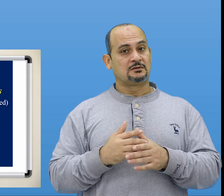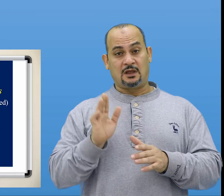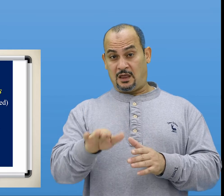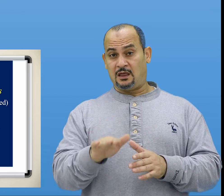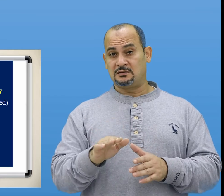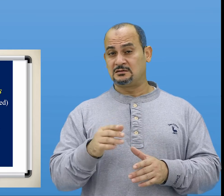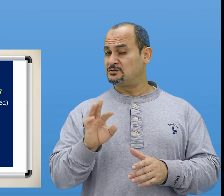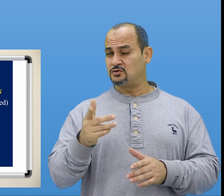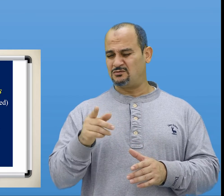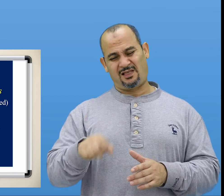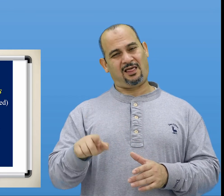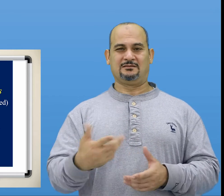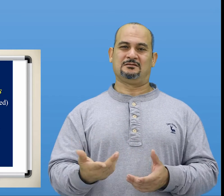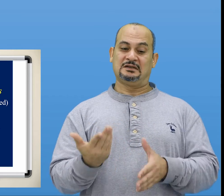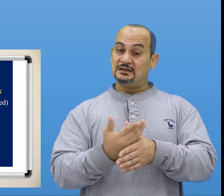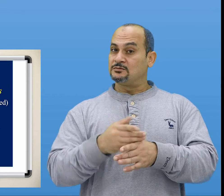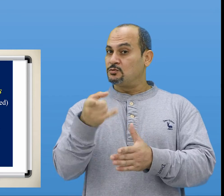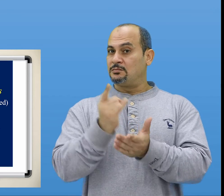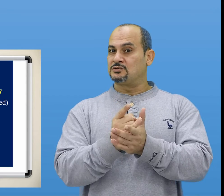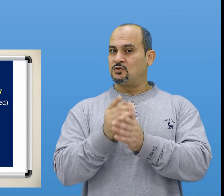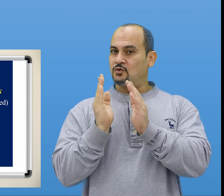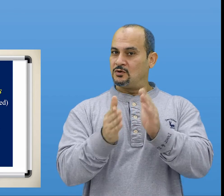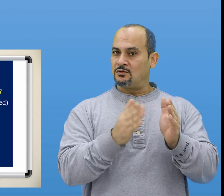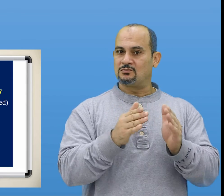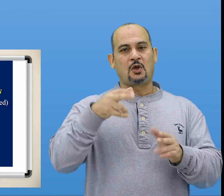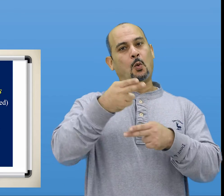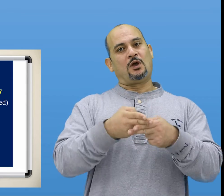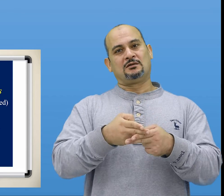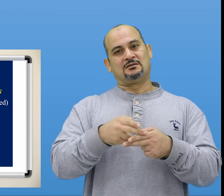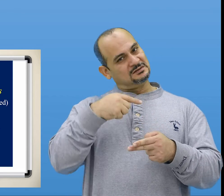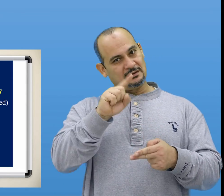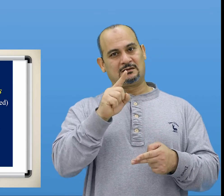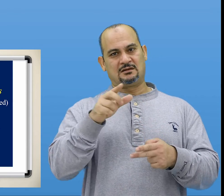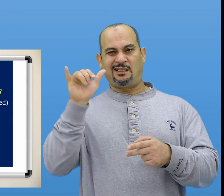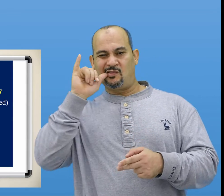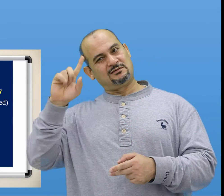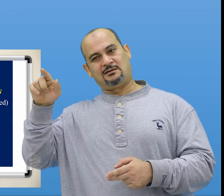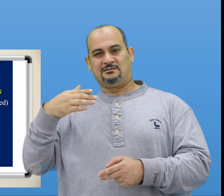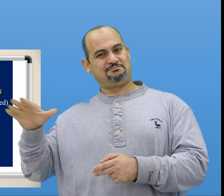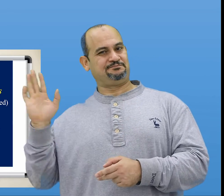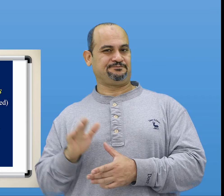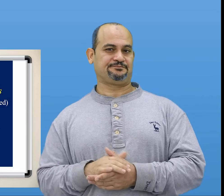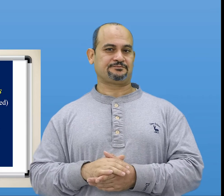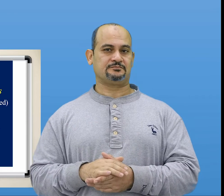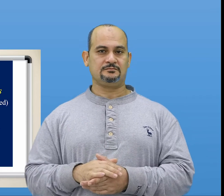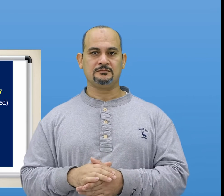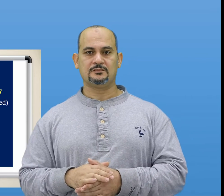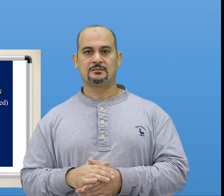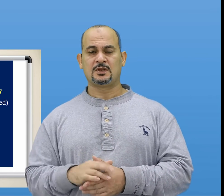So let's read the questions and then try to see the suitable word for our question. Number 1,